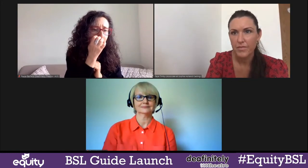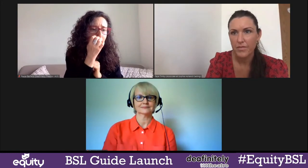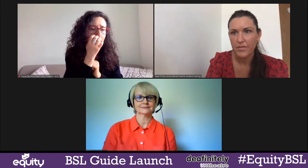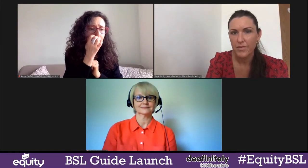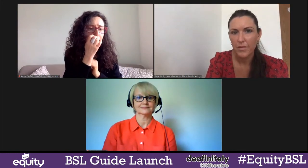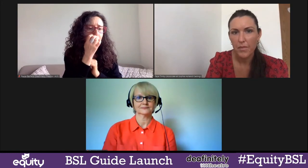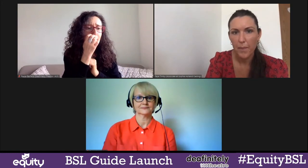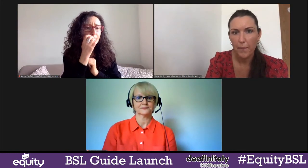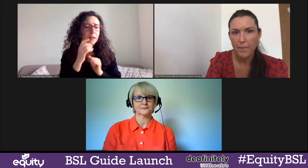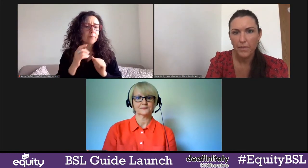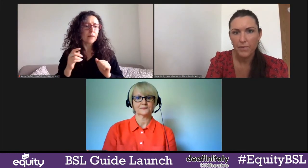for you, Faye.